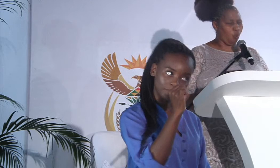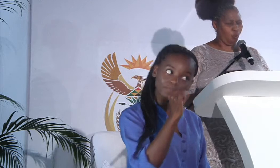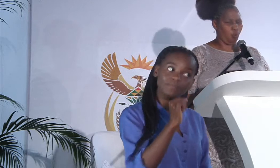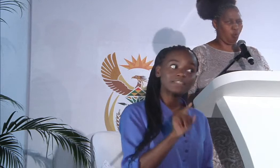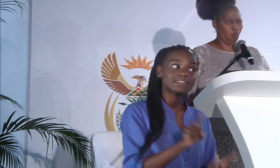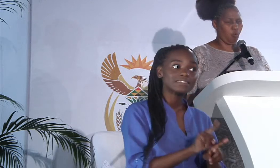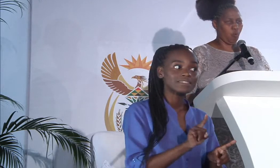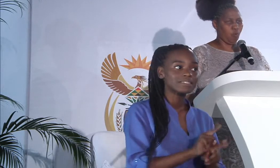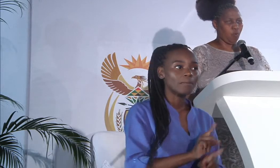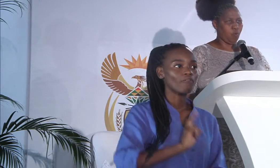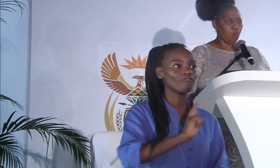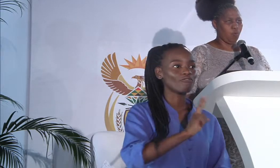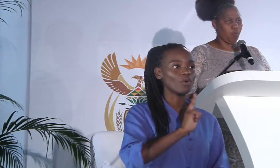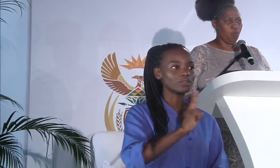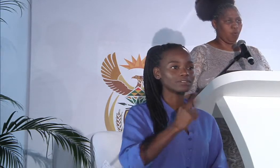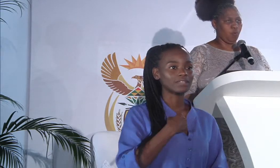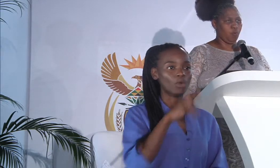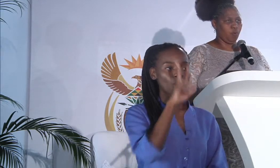no,